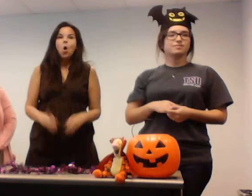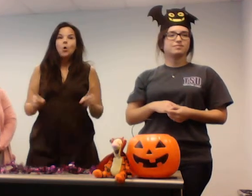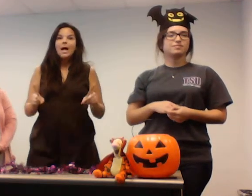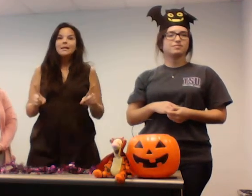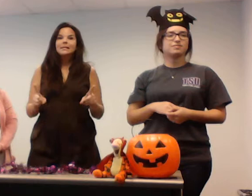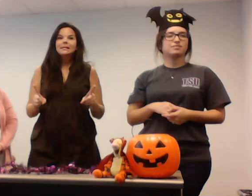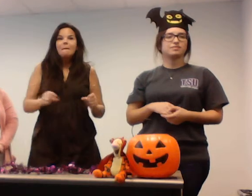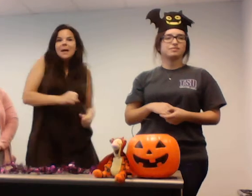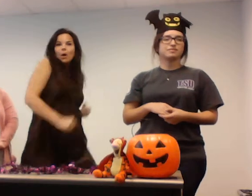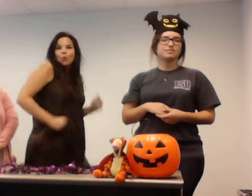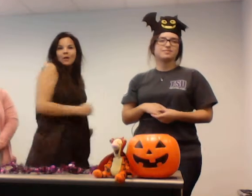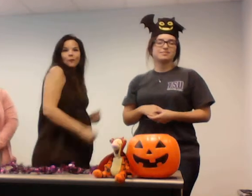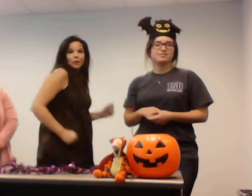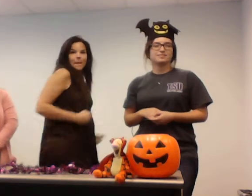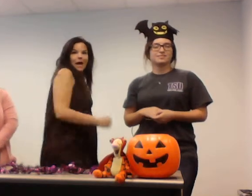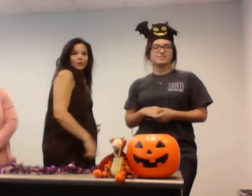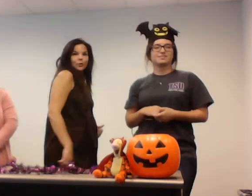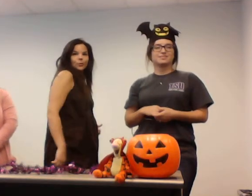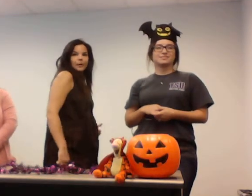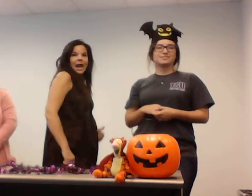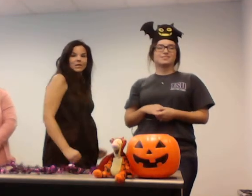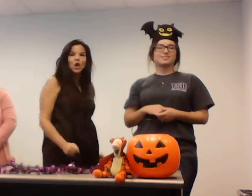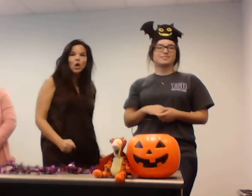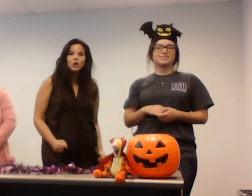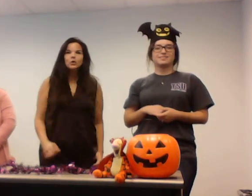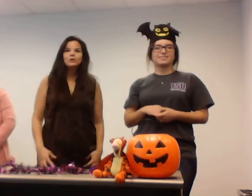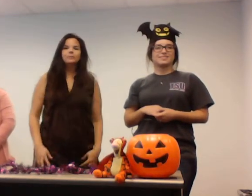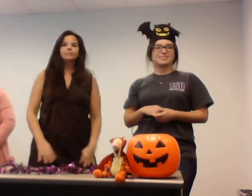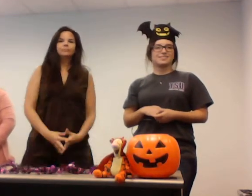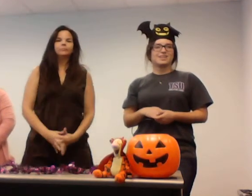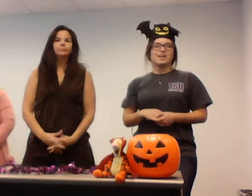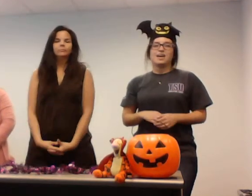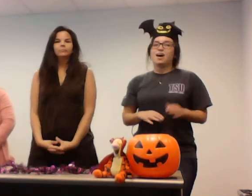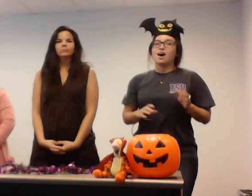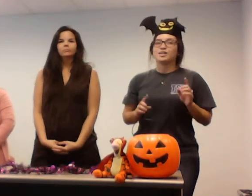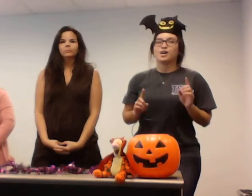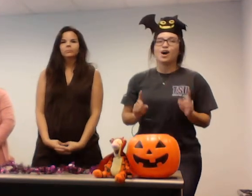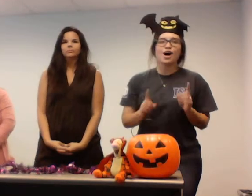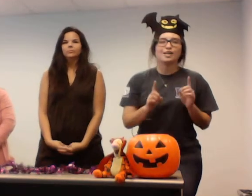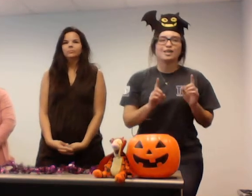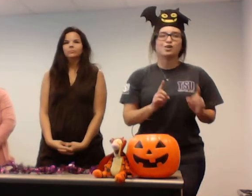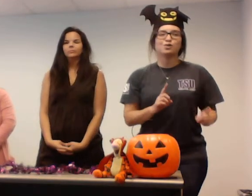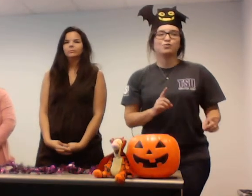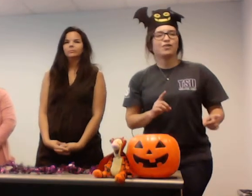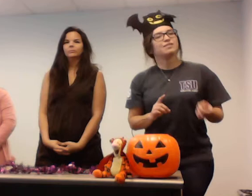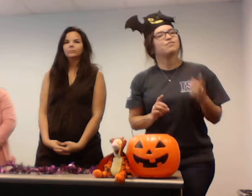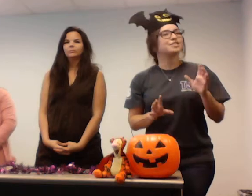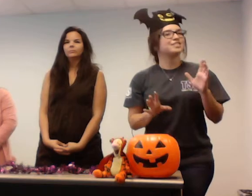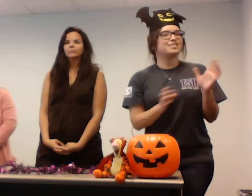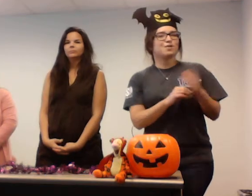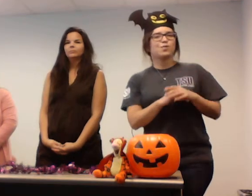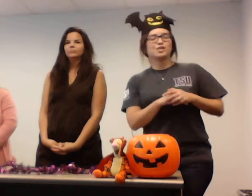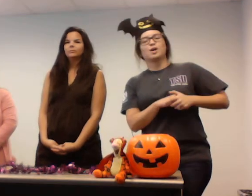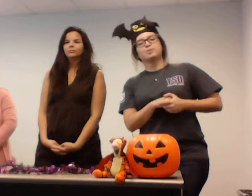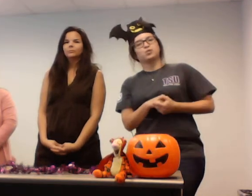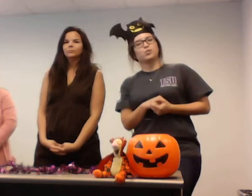Or else, make a run for the bathroom and turn on the hot and cold faucets and watch goblins